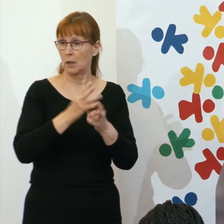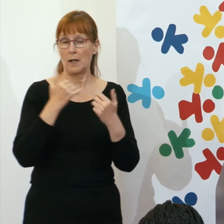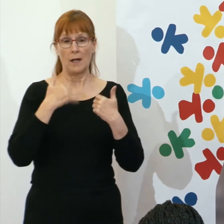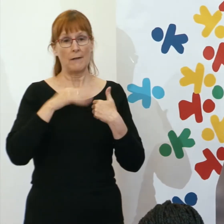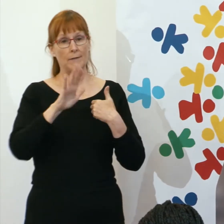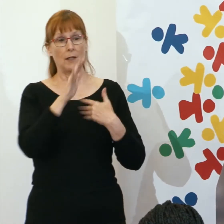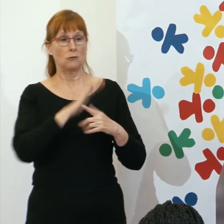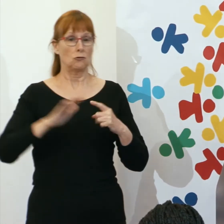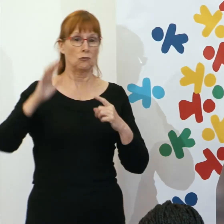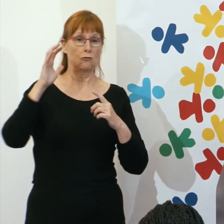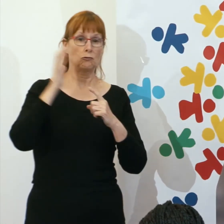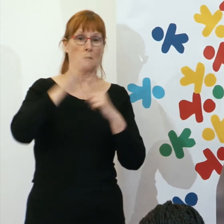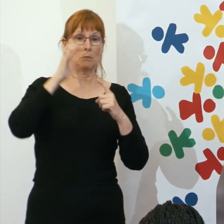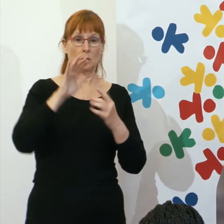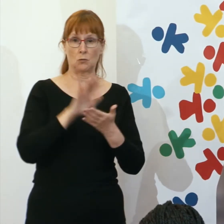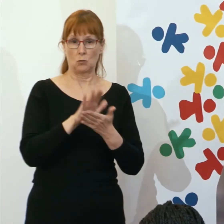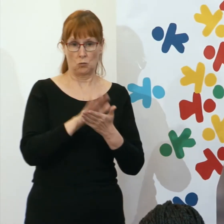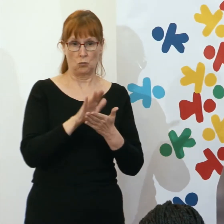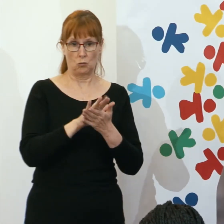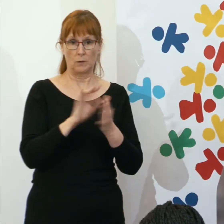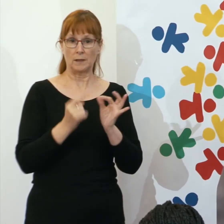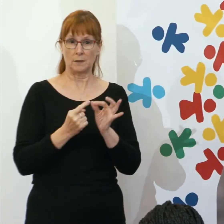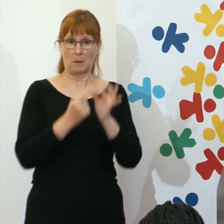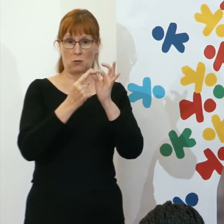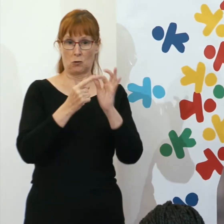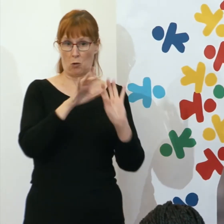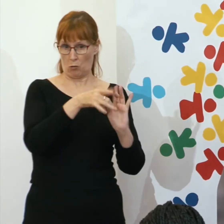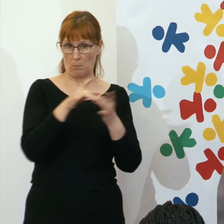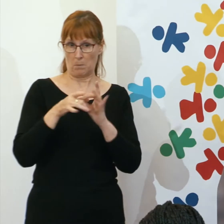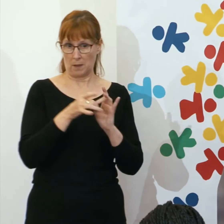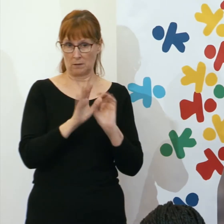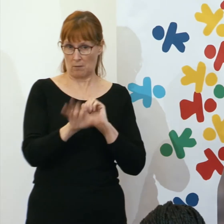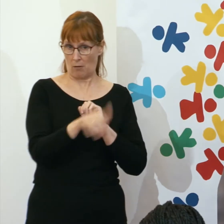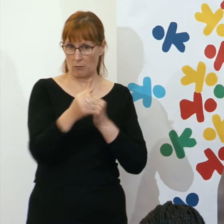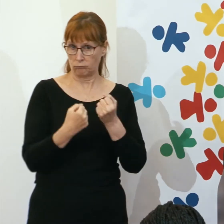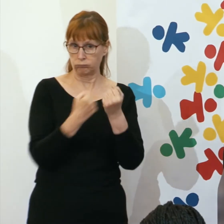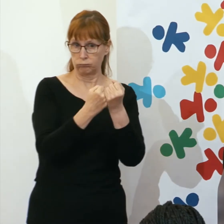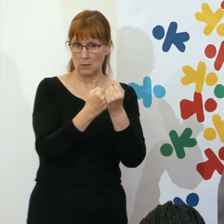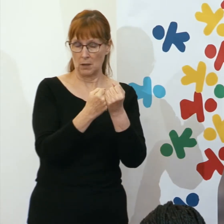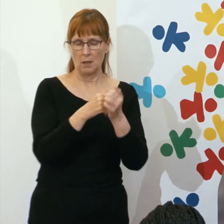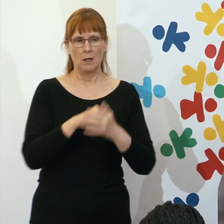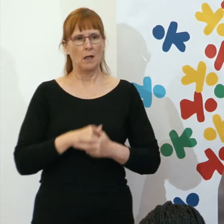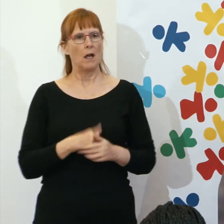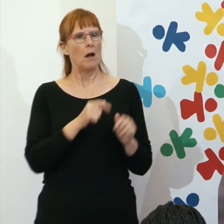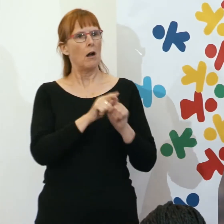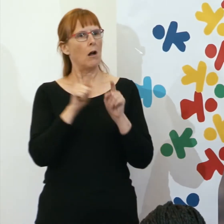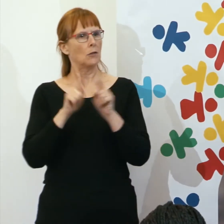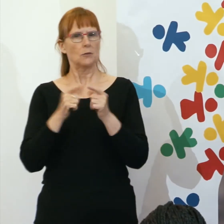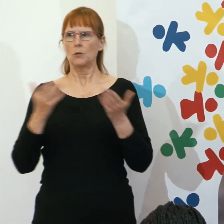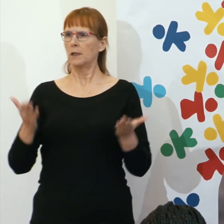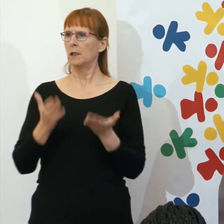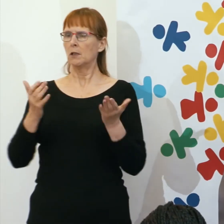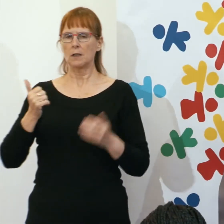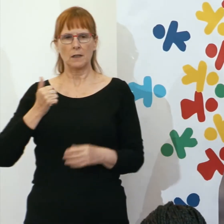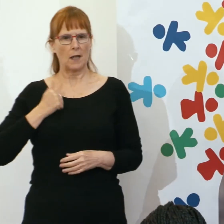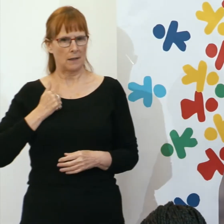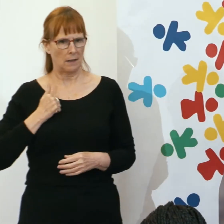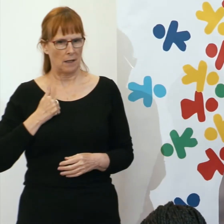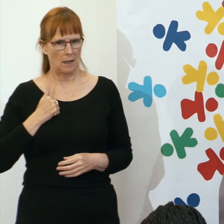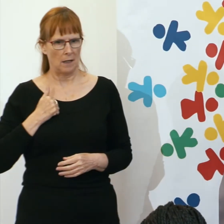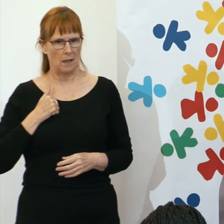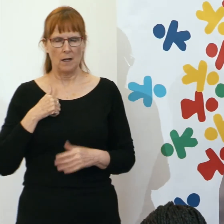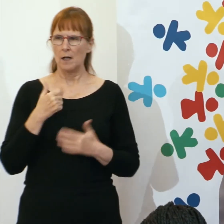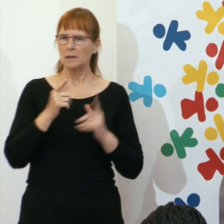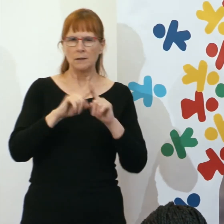schools. And so important is the dialogue we have created with new partners here in Canada,